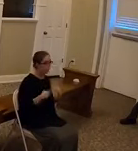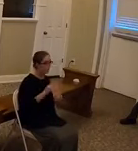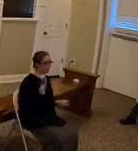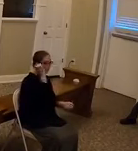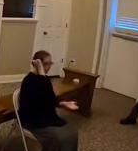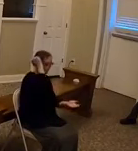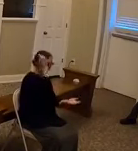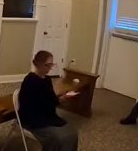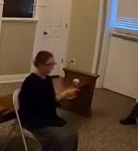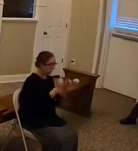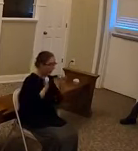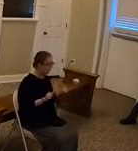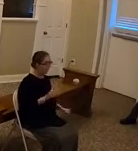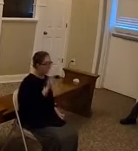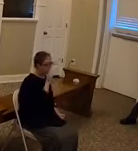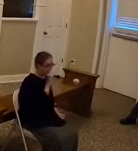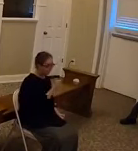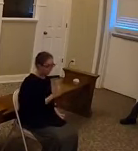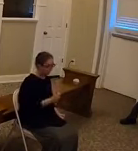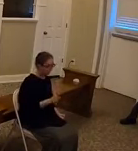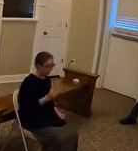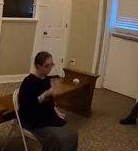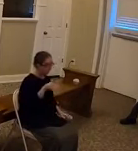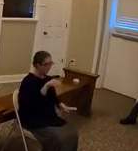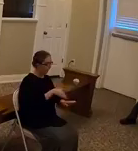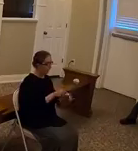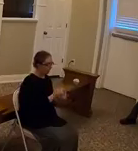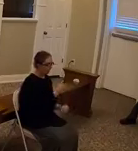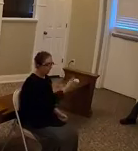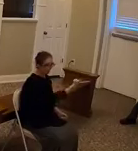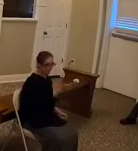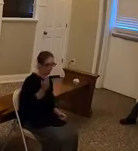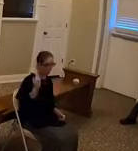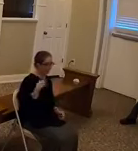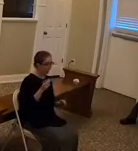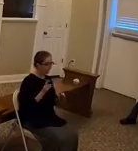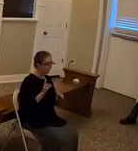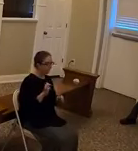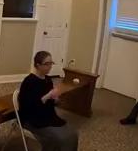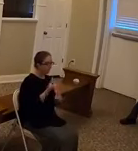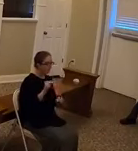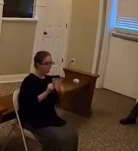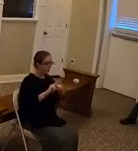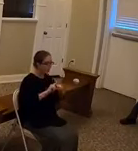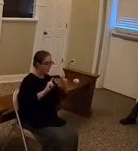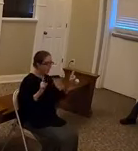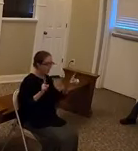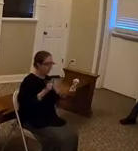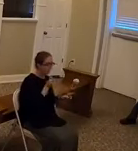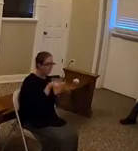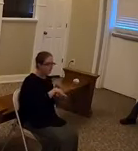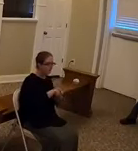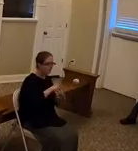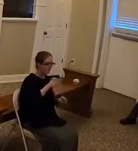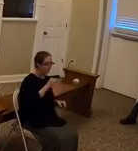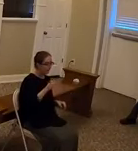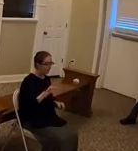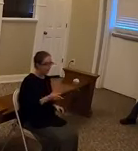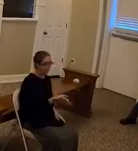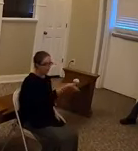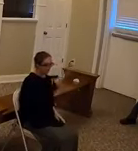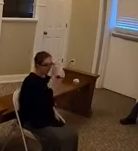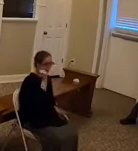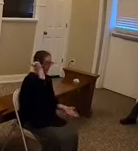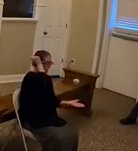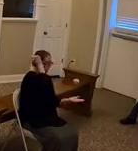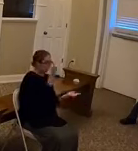one adopted. Oh, can I tell you, that's where it's at with us. Amen. It doesn't make any difference who's out there. But when